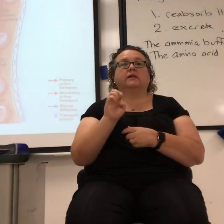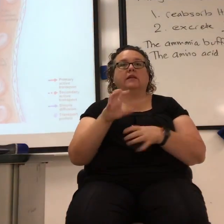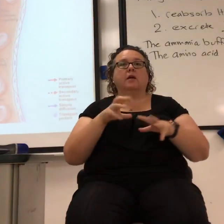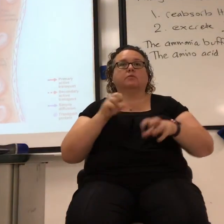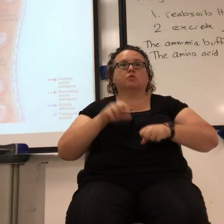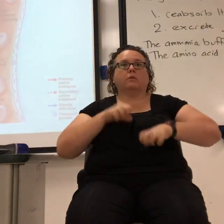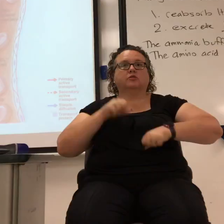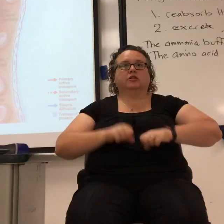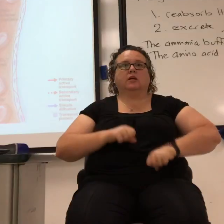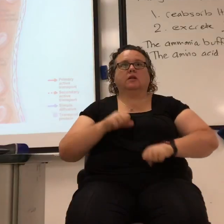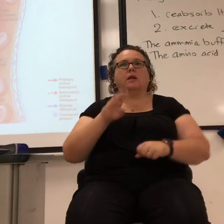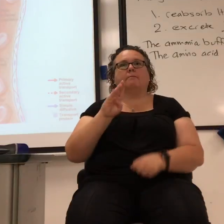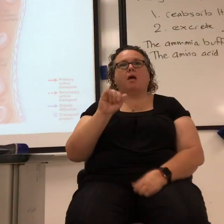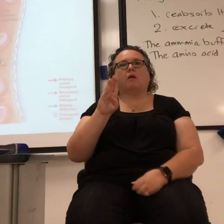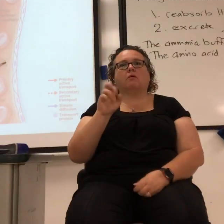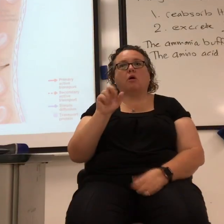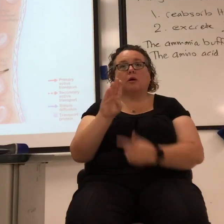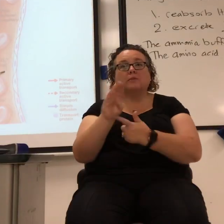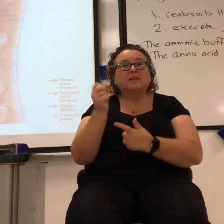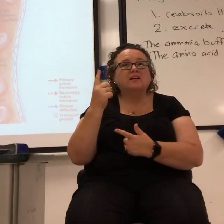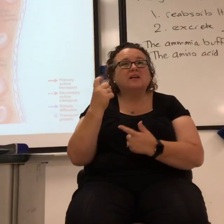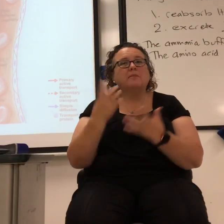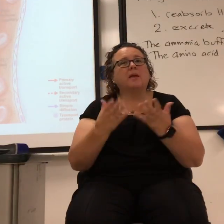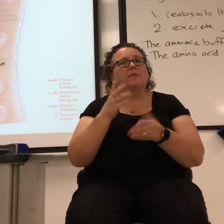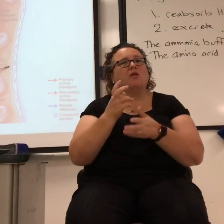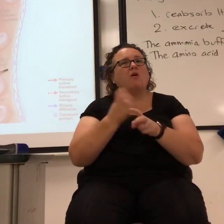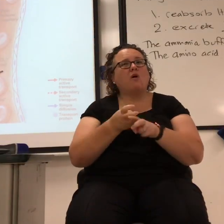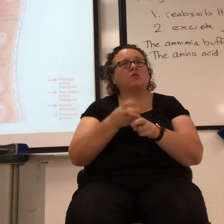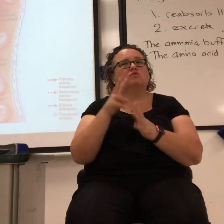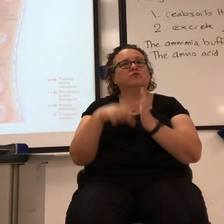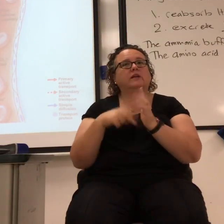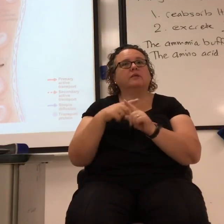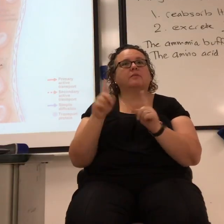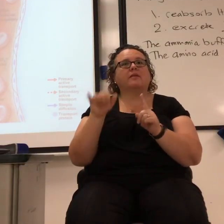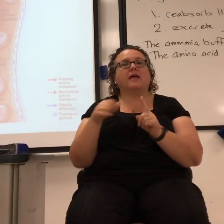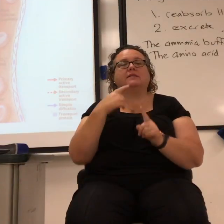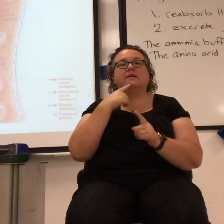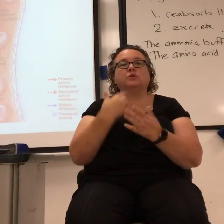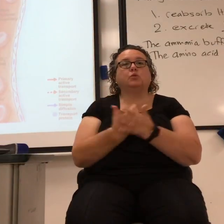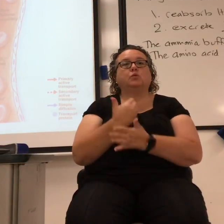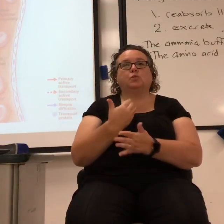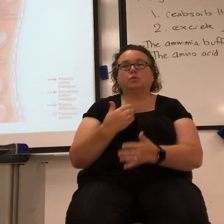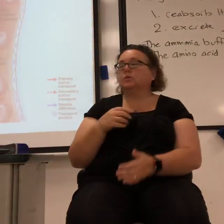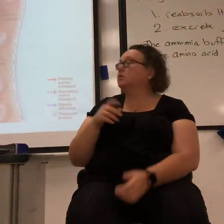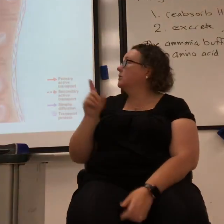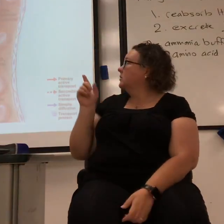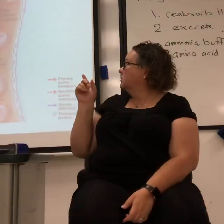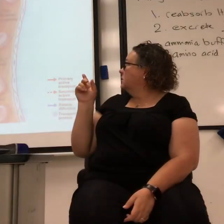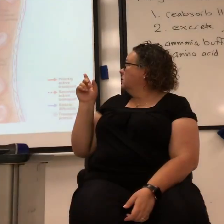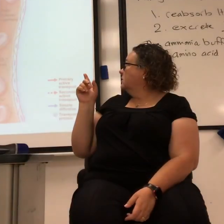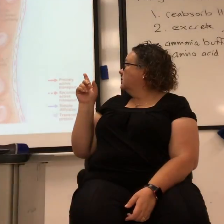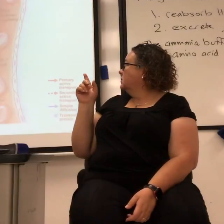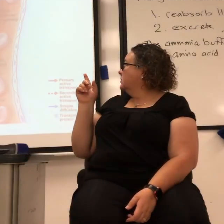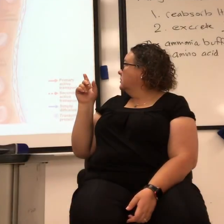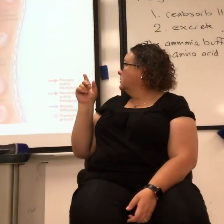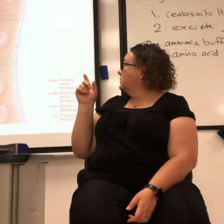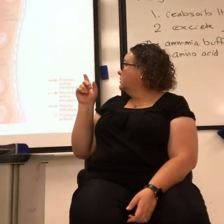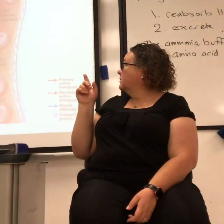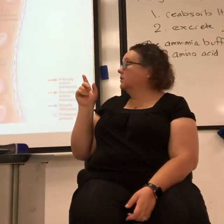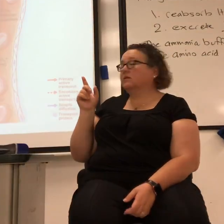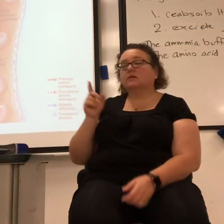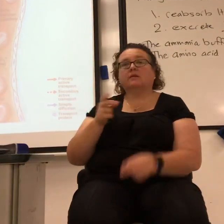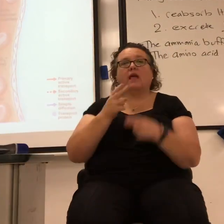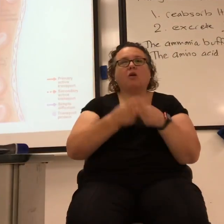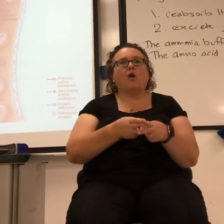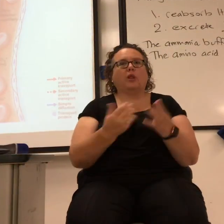of bicarb. Now, it may be hard to read there. That says new, because they call it new for a reason. If